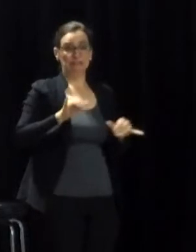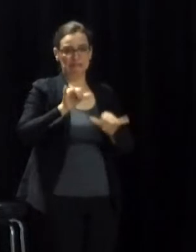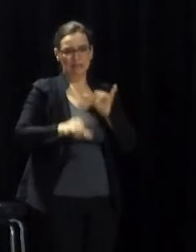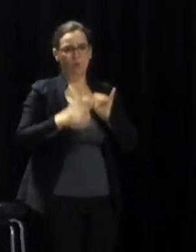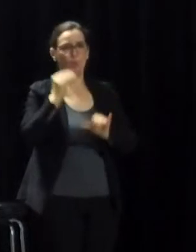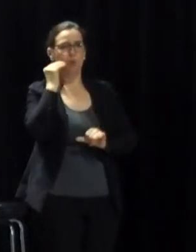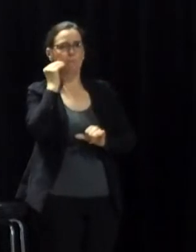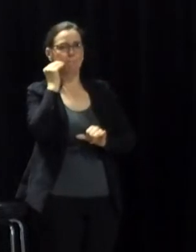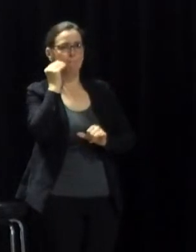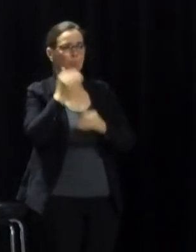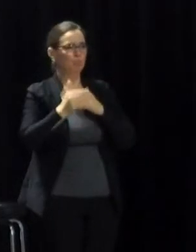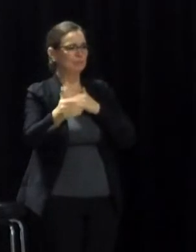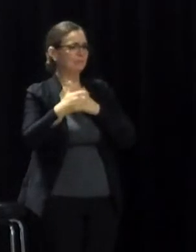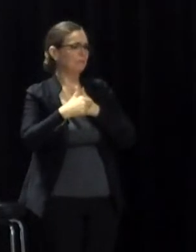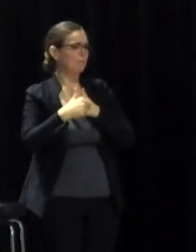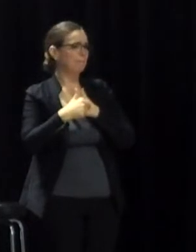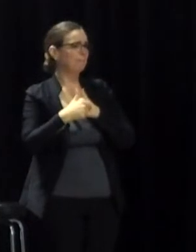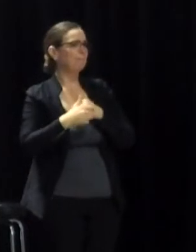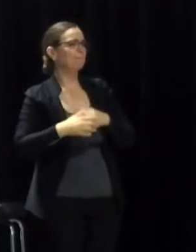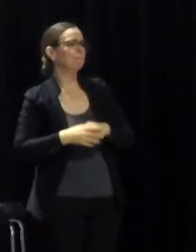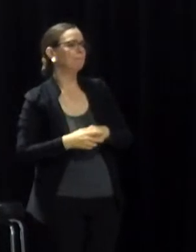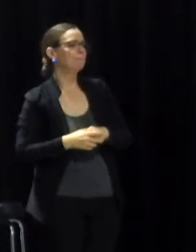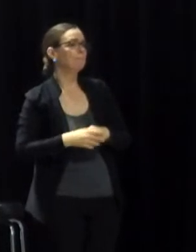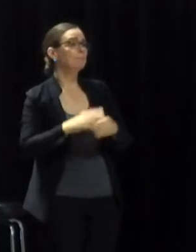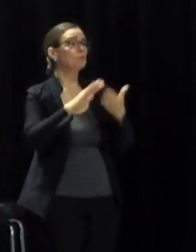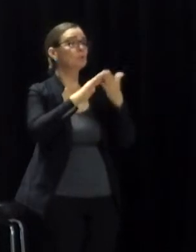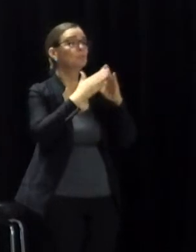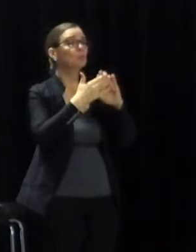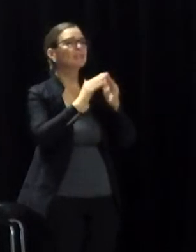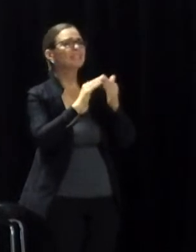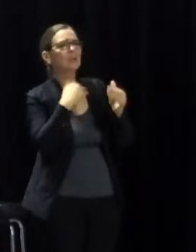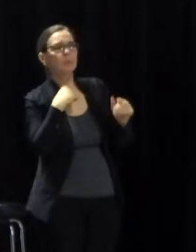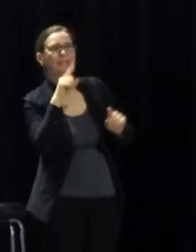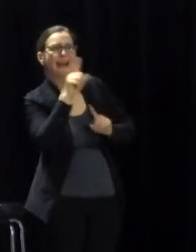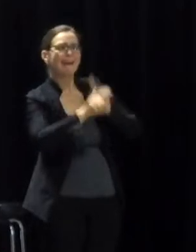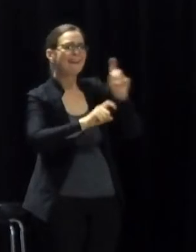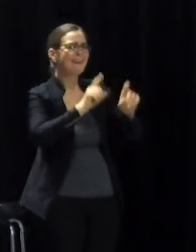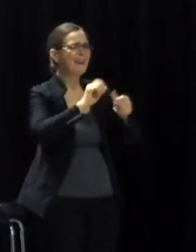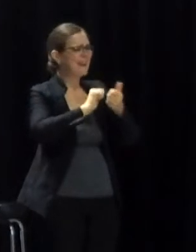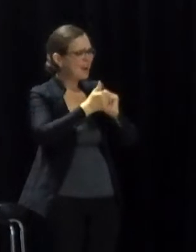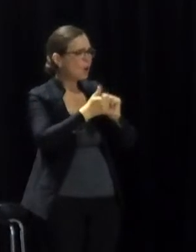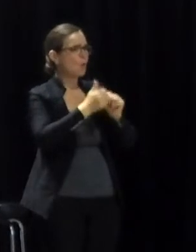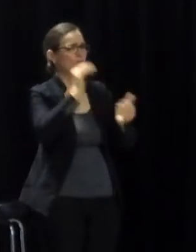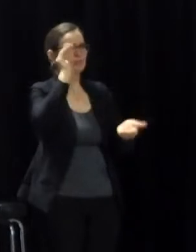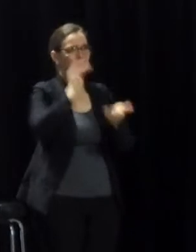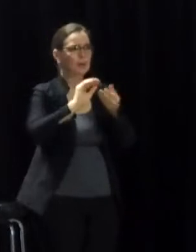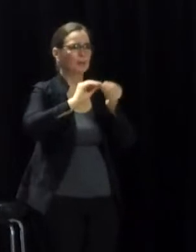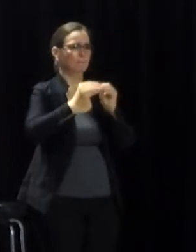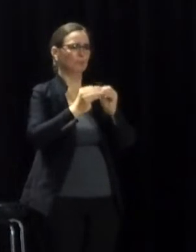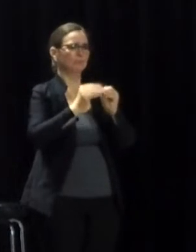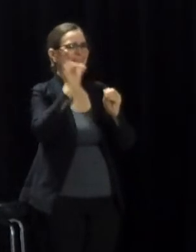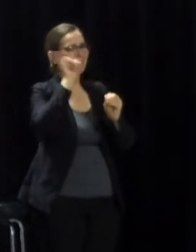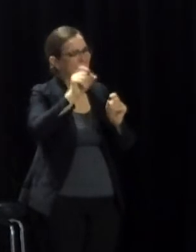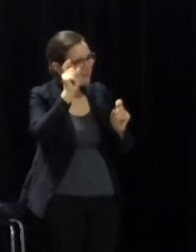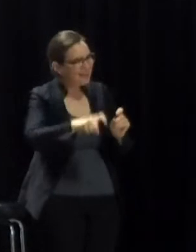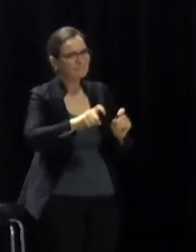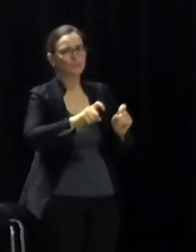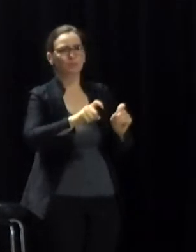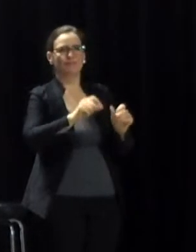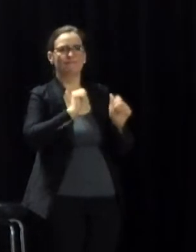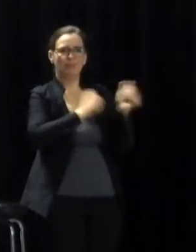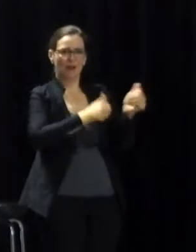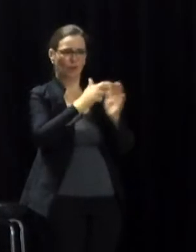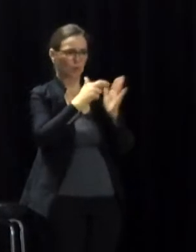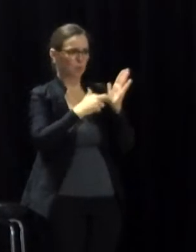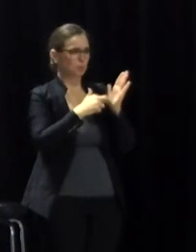as a community, we help get these numbers a little bit lower? Is we do what we know that works. We've done it. Dr. Gupta is